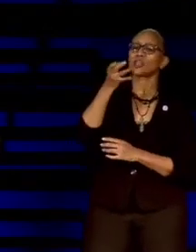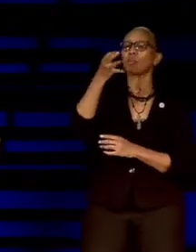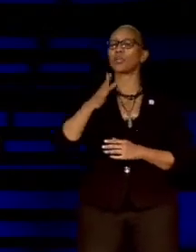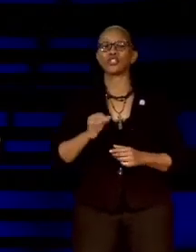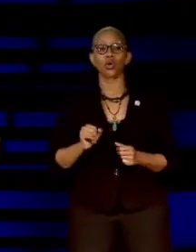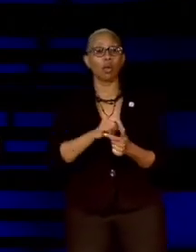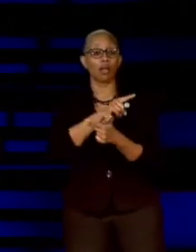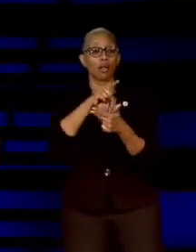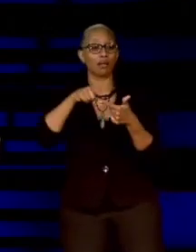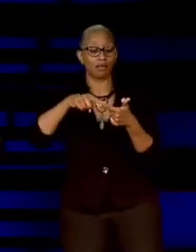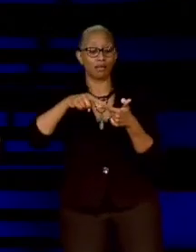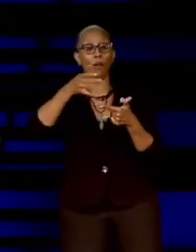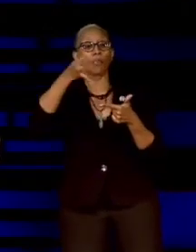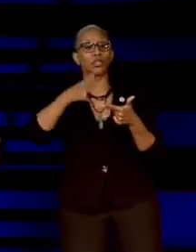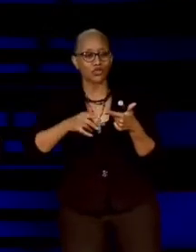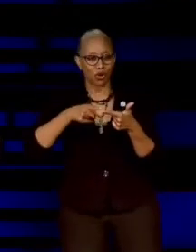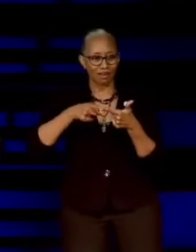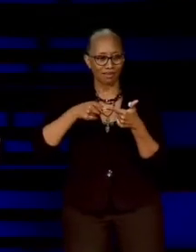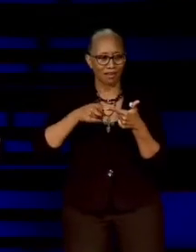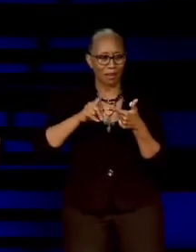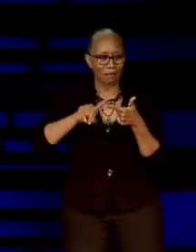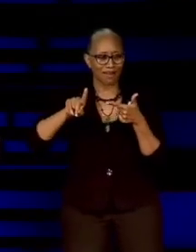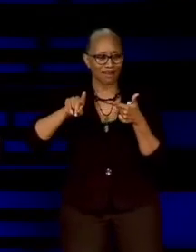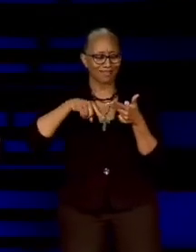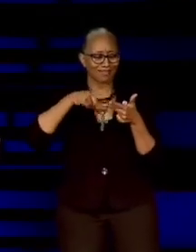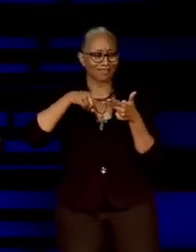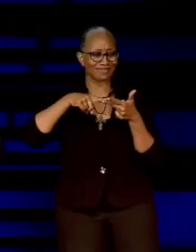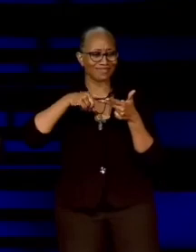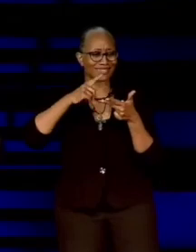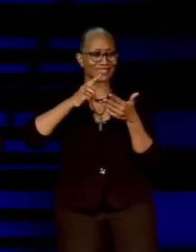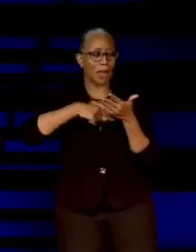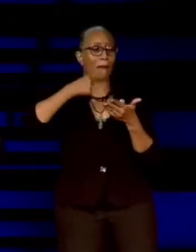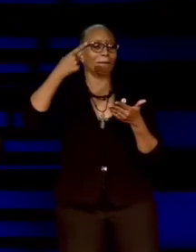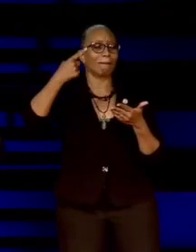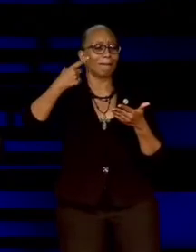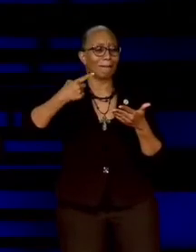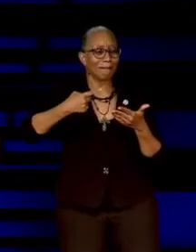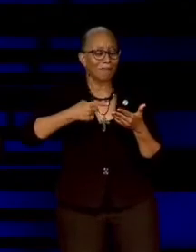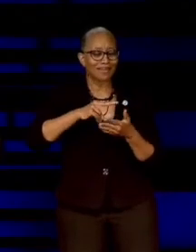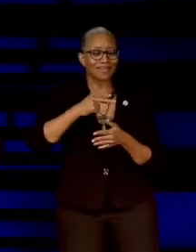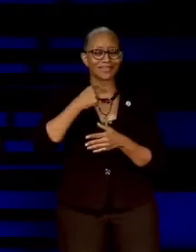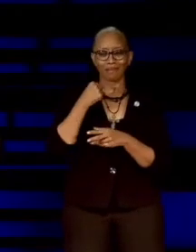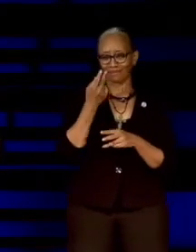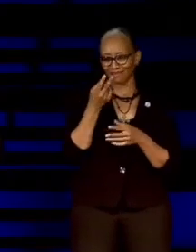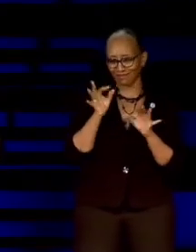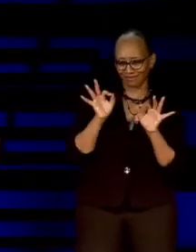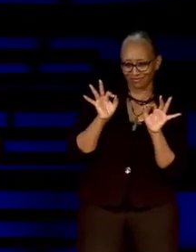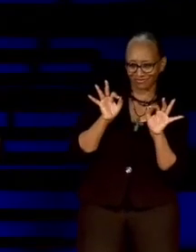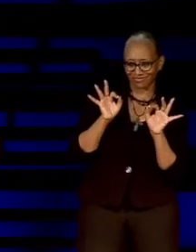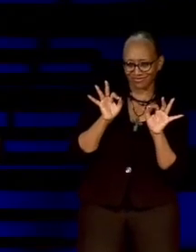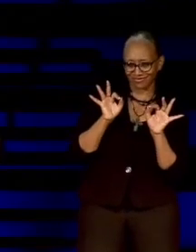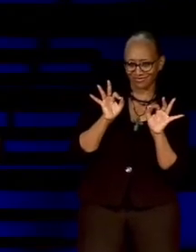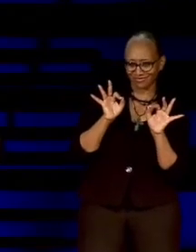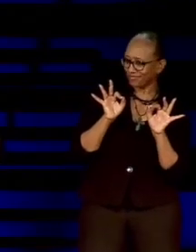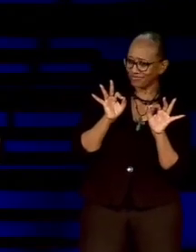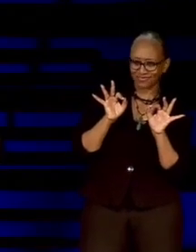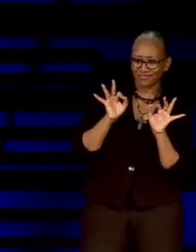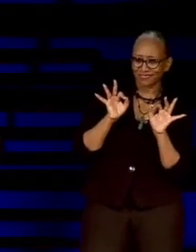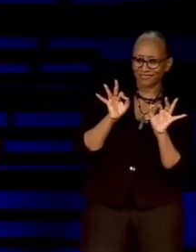preacher, Elder Jasmine. But every blue moon, I'll get stuck in a stare.